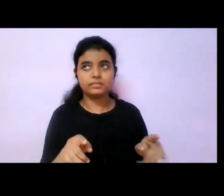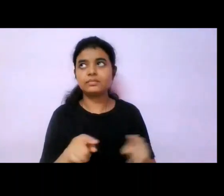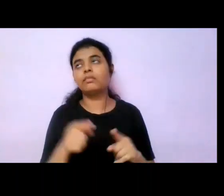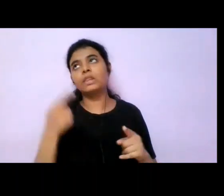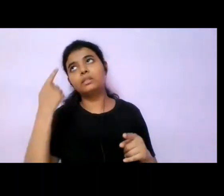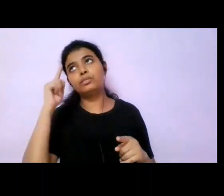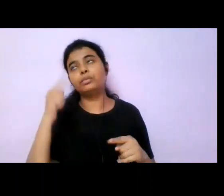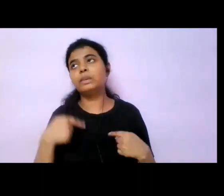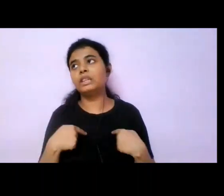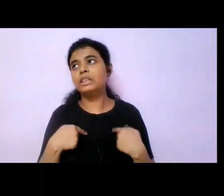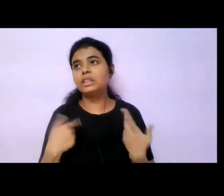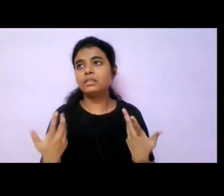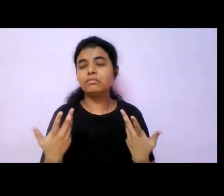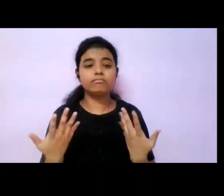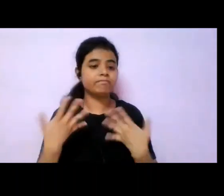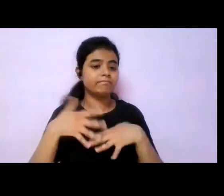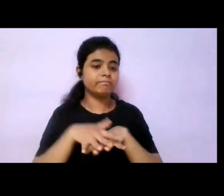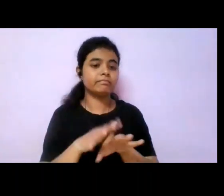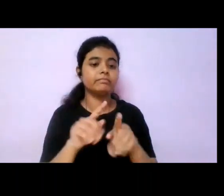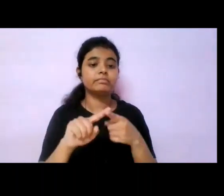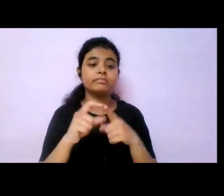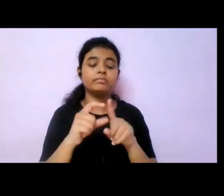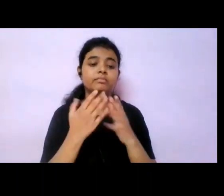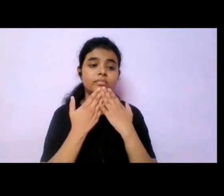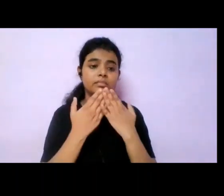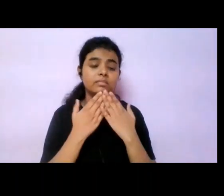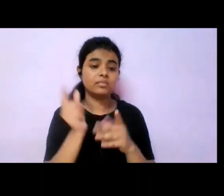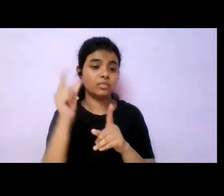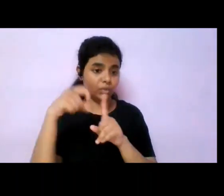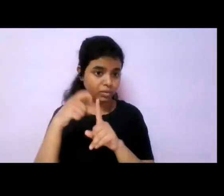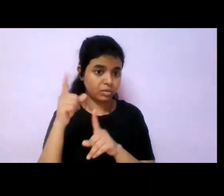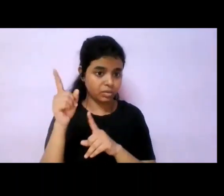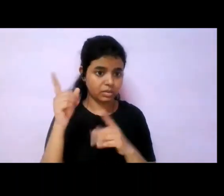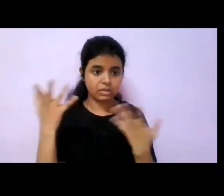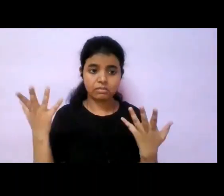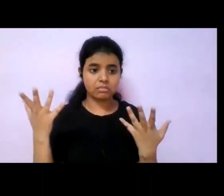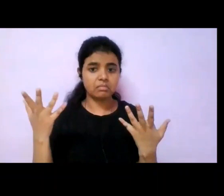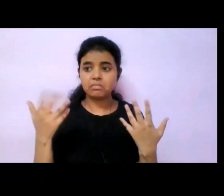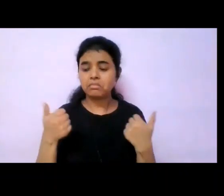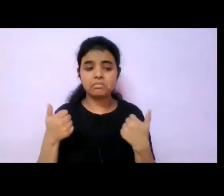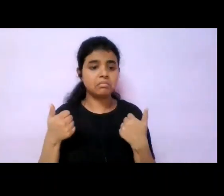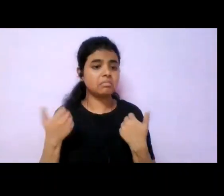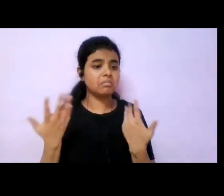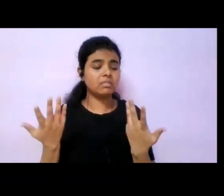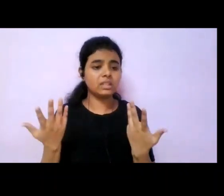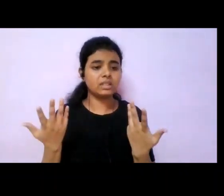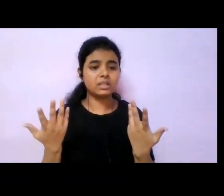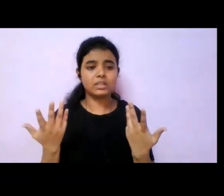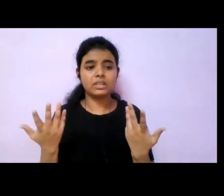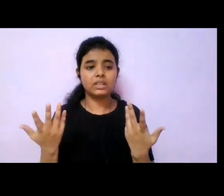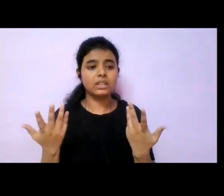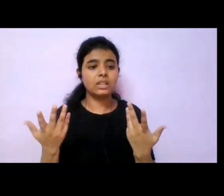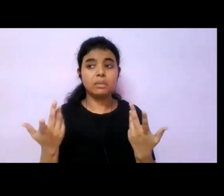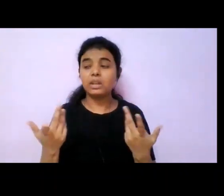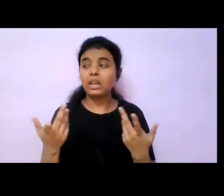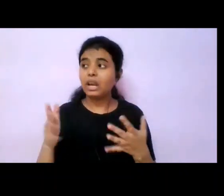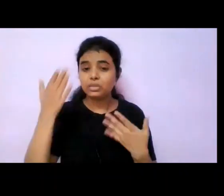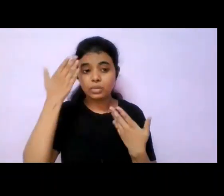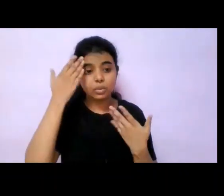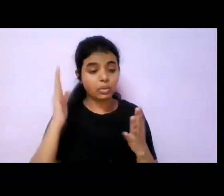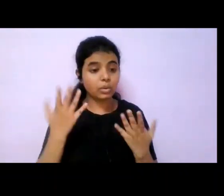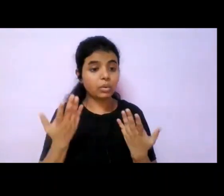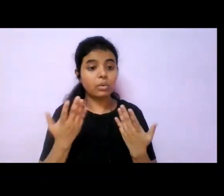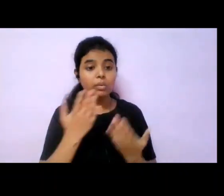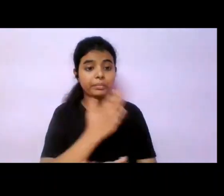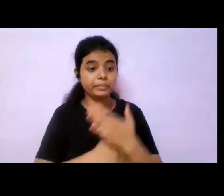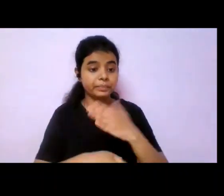the idea of inclusive education in the UK is a lie, it's a nonsense, it's a complete contradiction in terms. I'm not quite sure how a disabled person